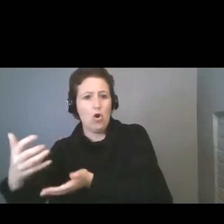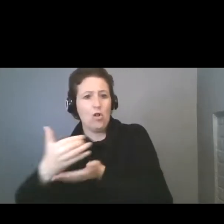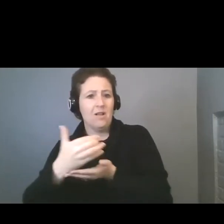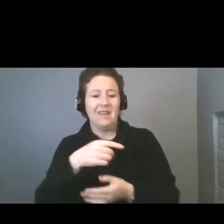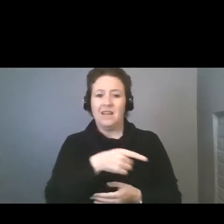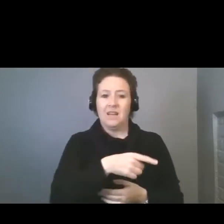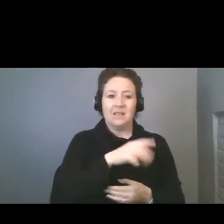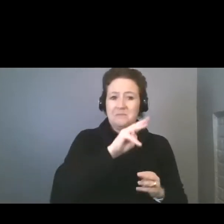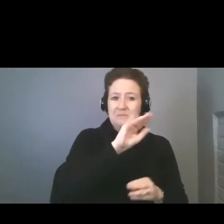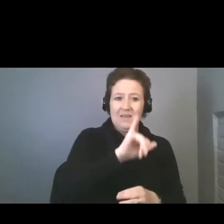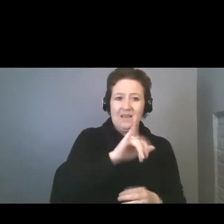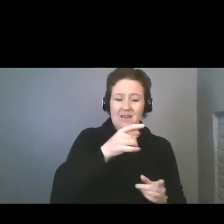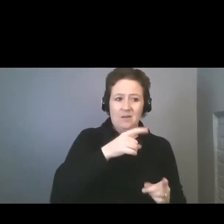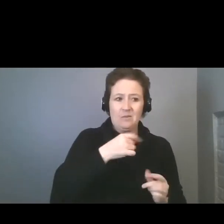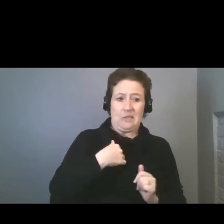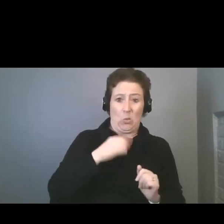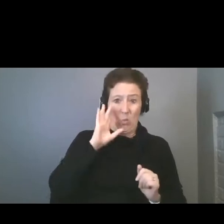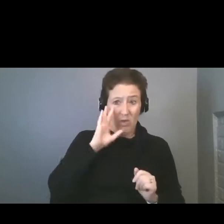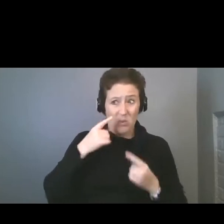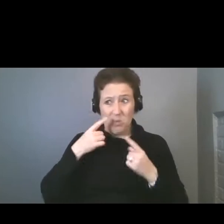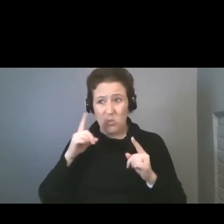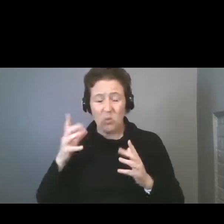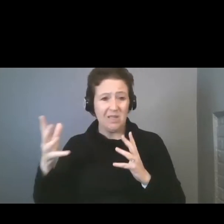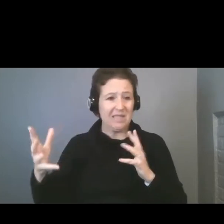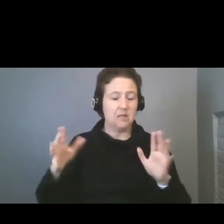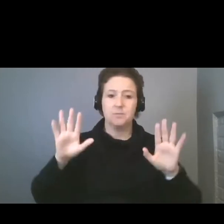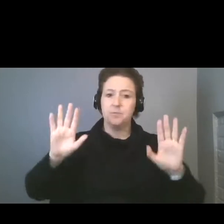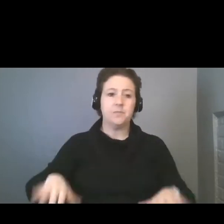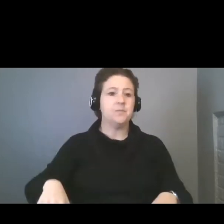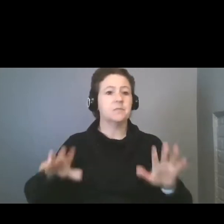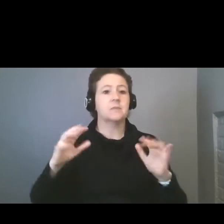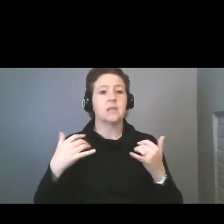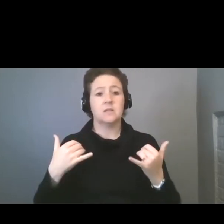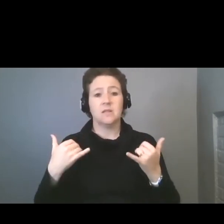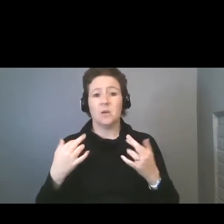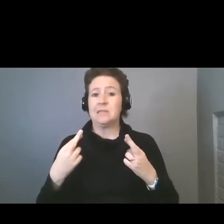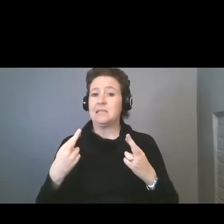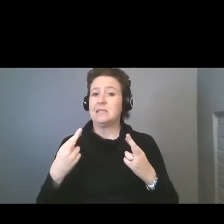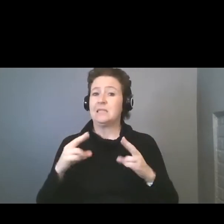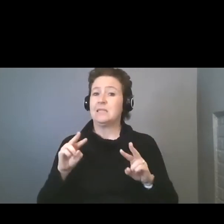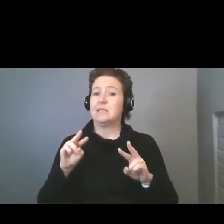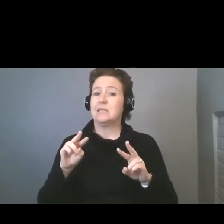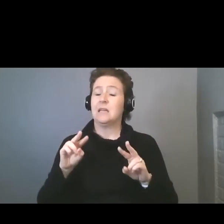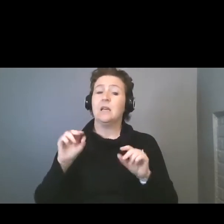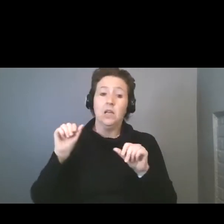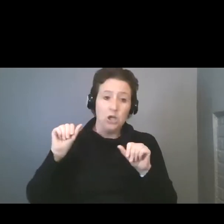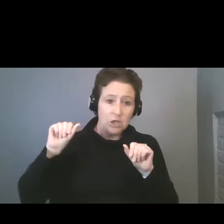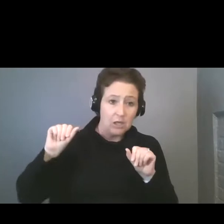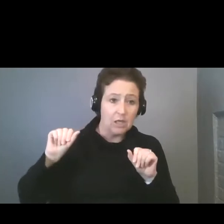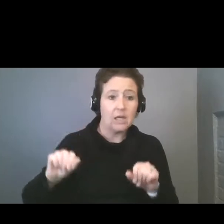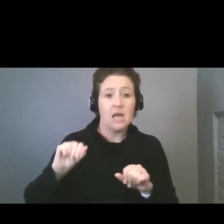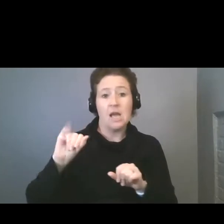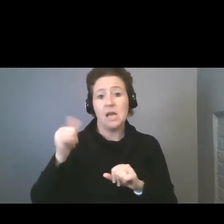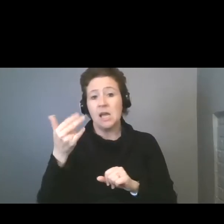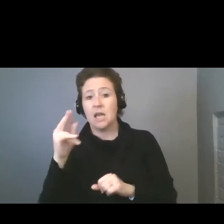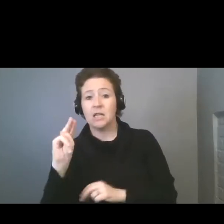know whether we would be able to or not. And so we are currently, have our fingers crossed that we may be able to do something in the January,